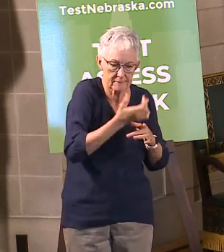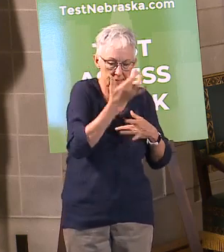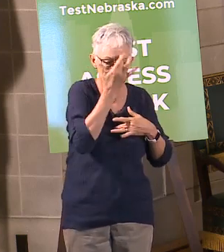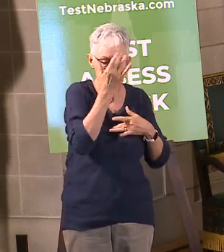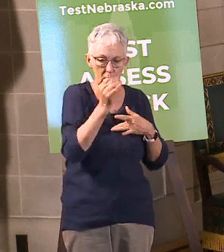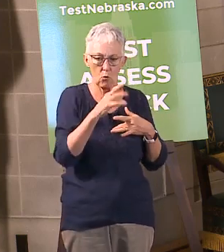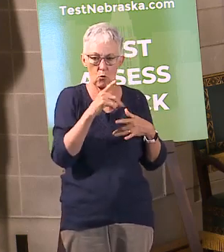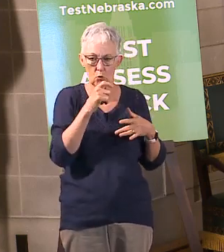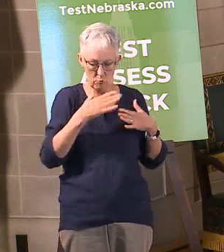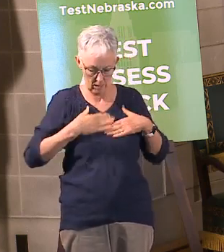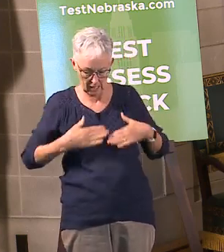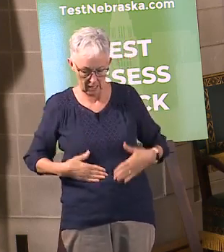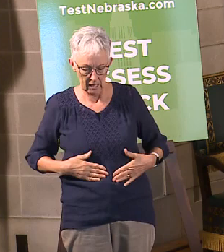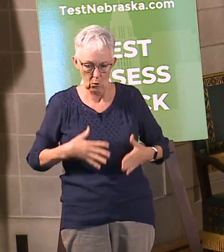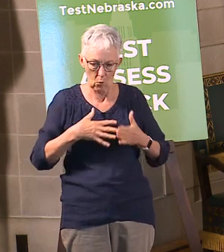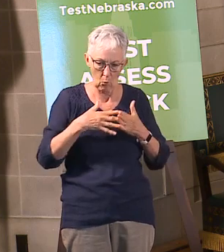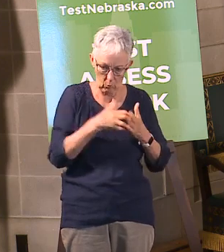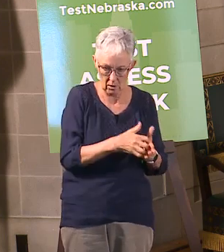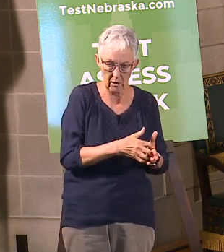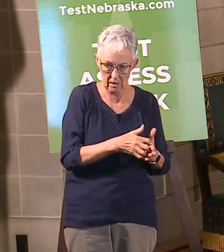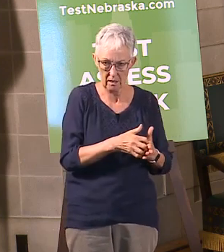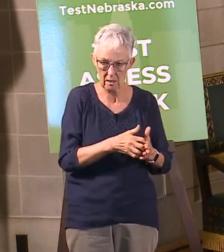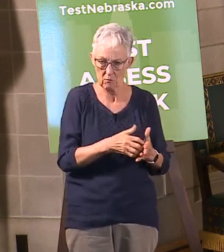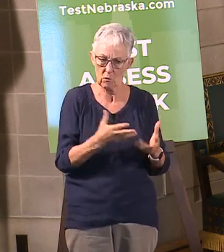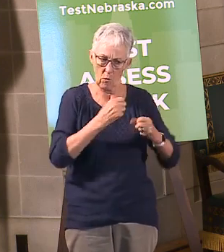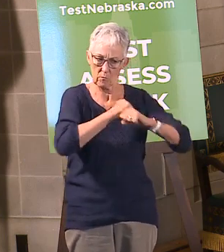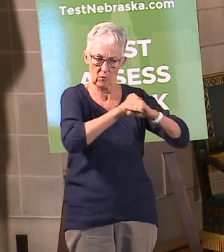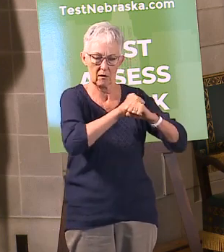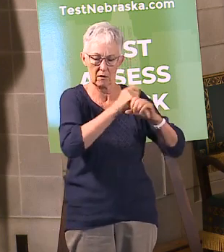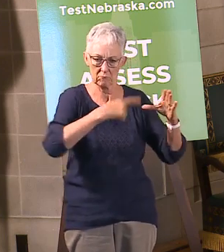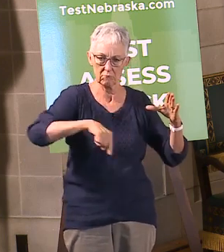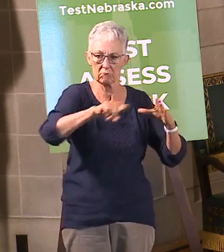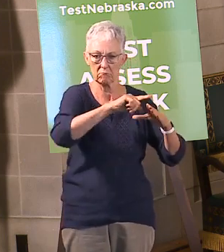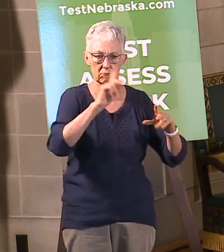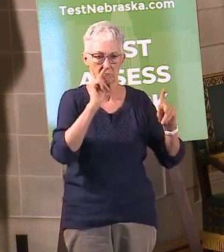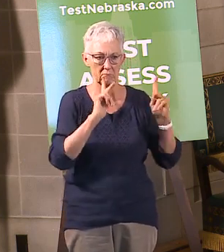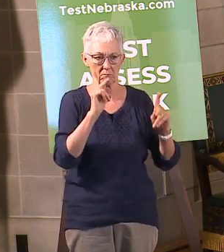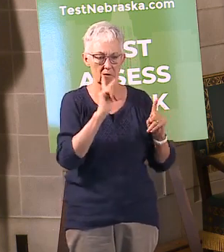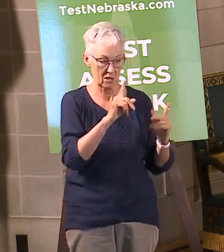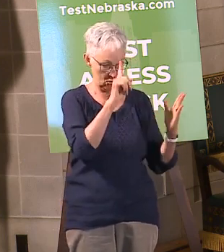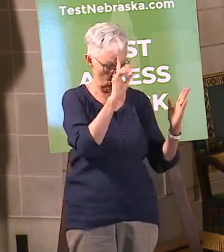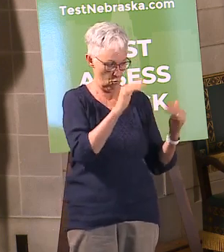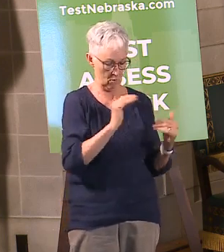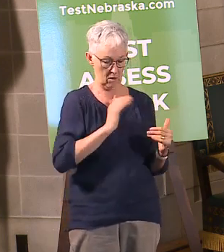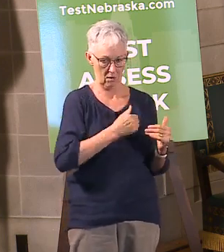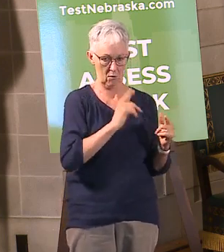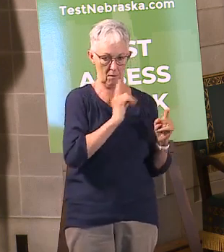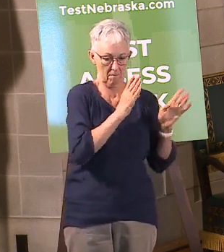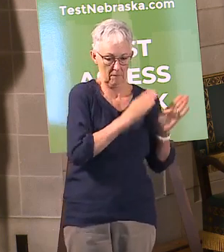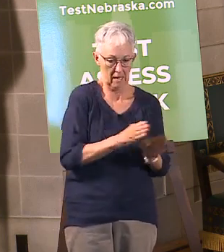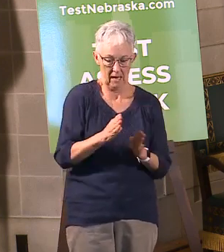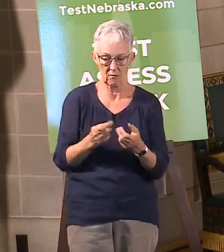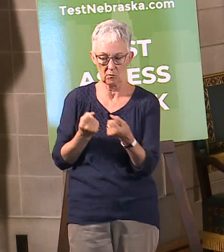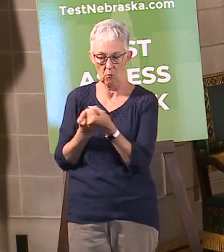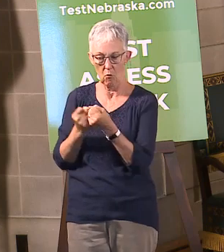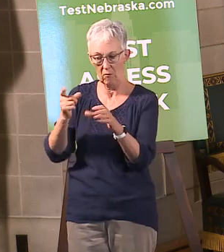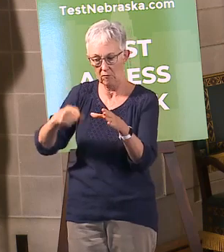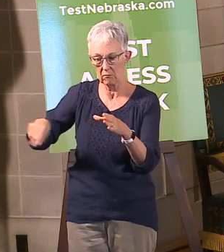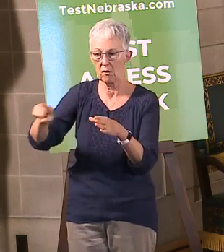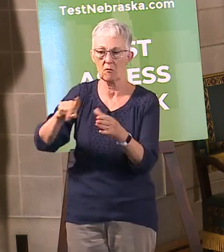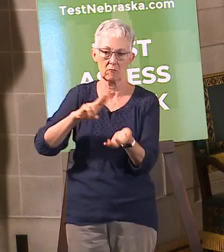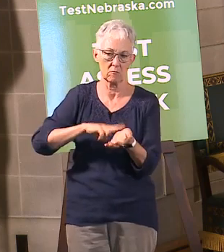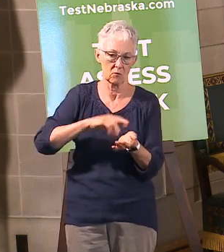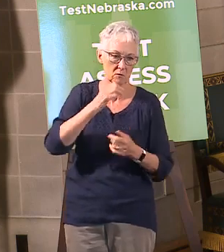hope this tool will assist facilities in their efforts to manage COVID-19 and help maintain quality care and